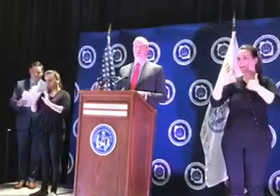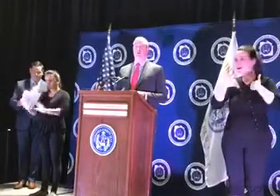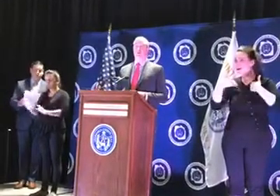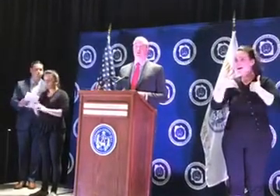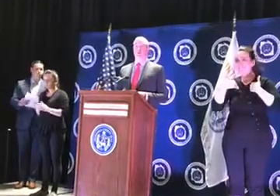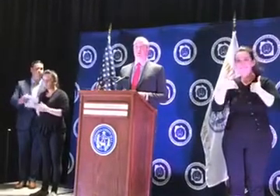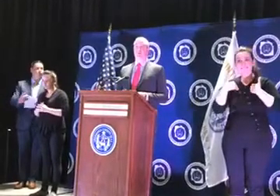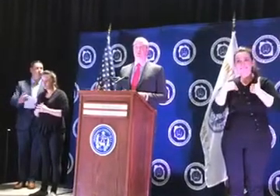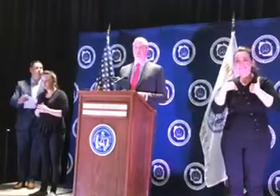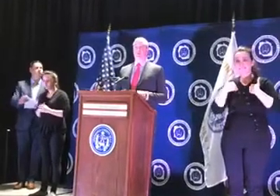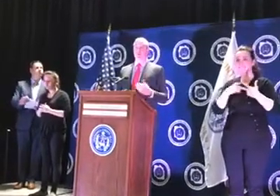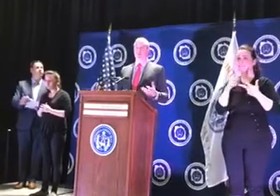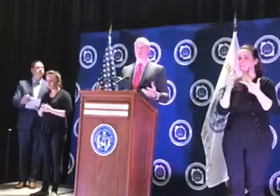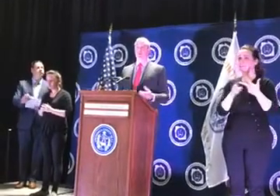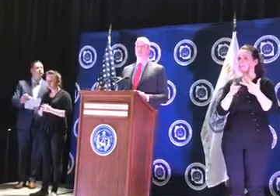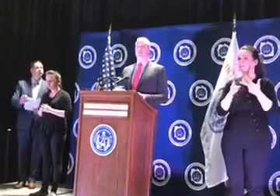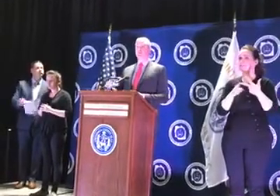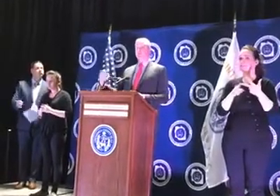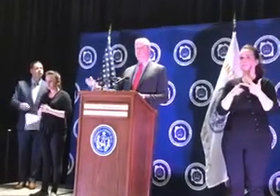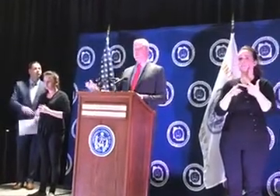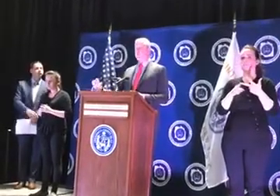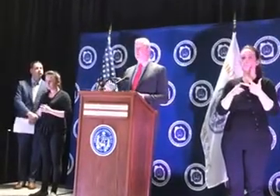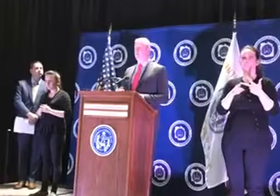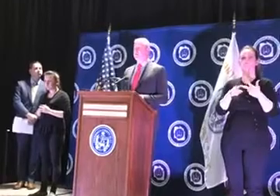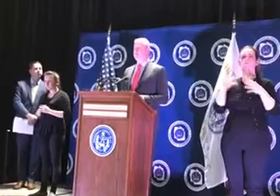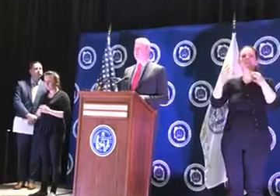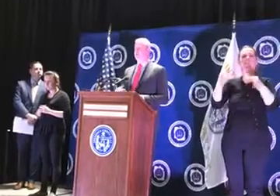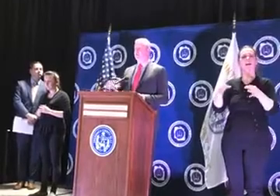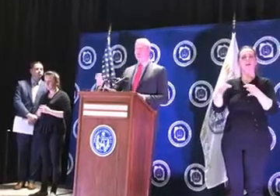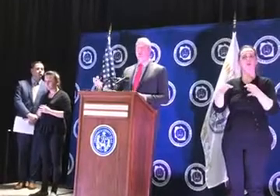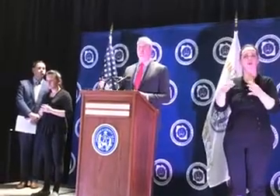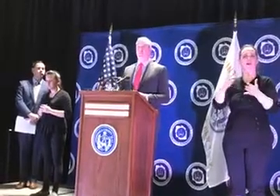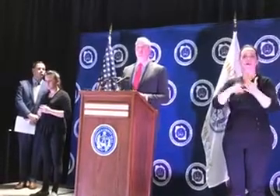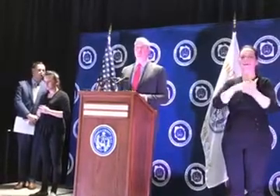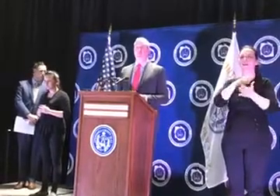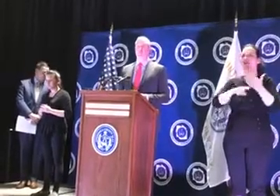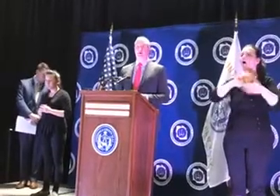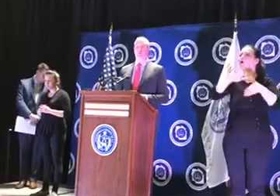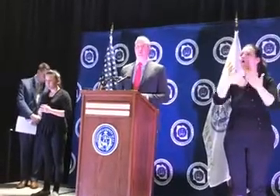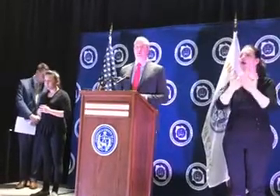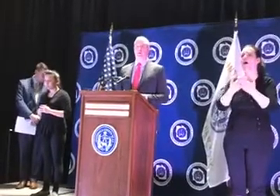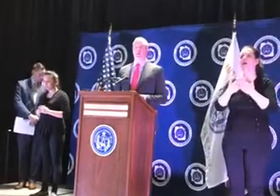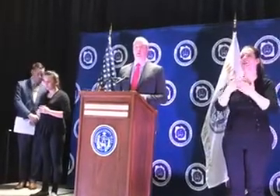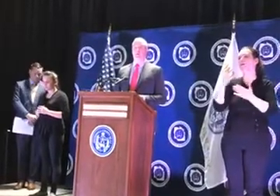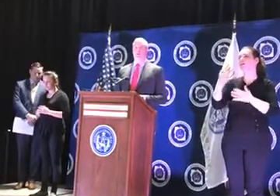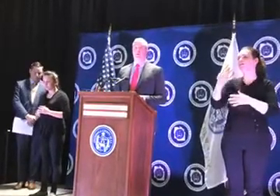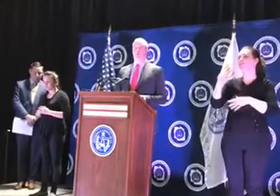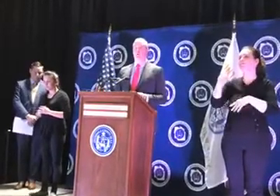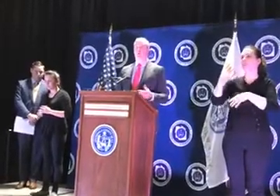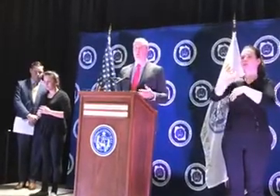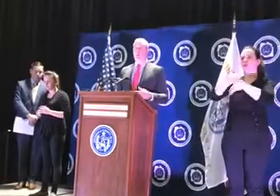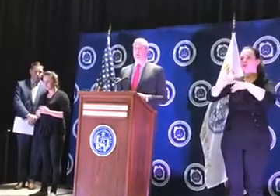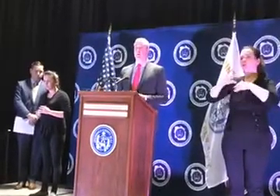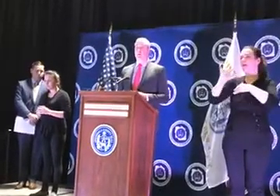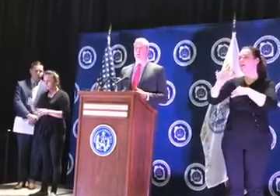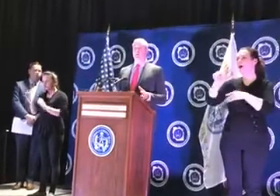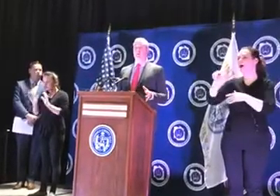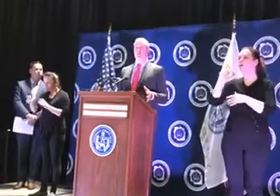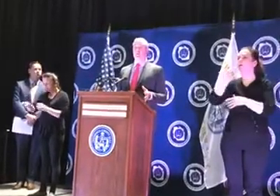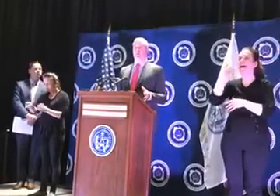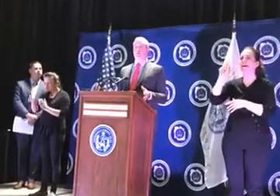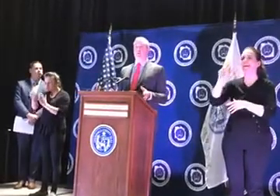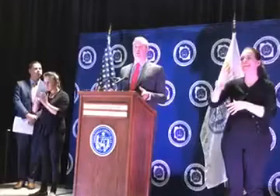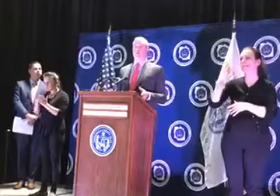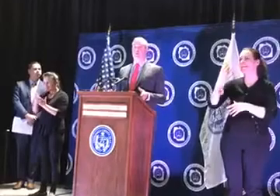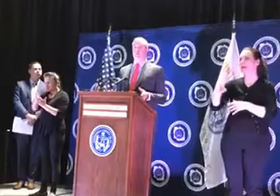tough decisions about elective surgical procedures, moving to telehealth, trying to manage people in the outpatient setting virtually. So this